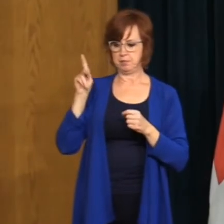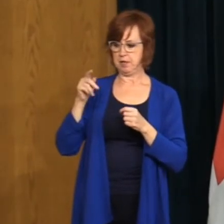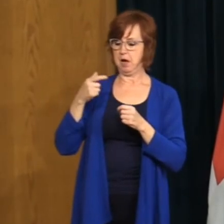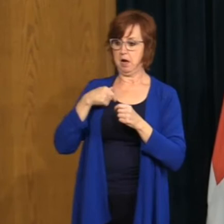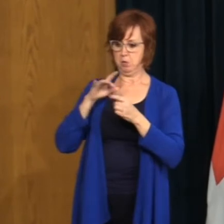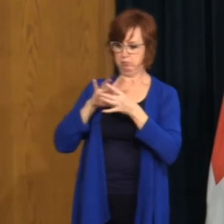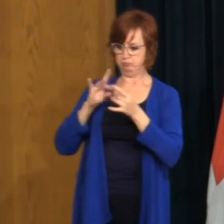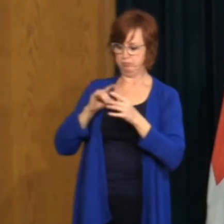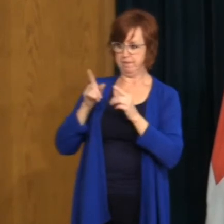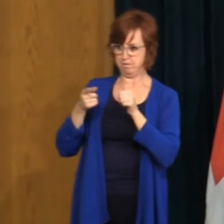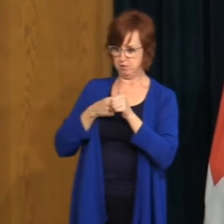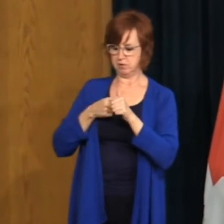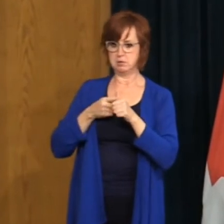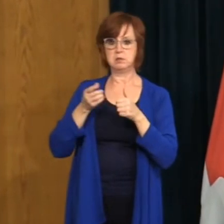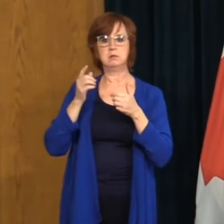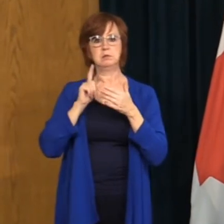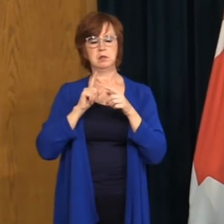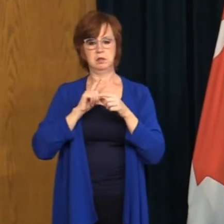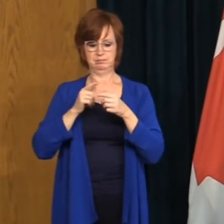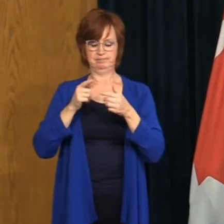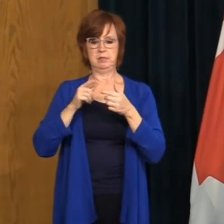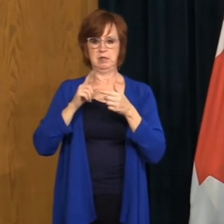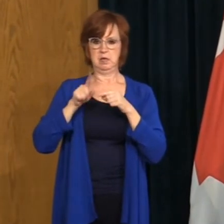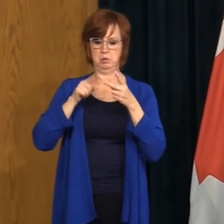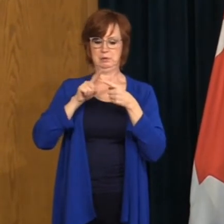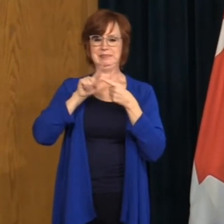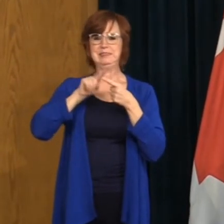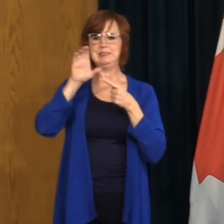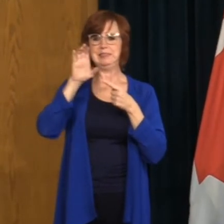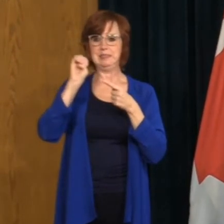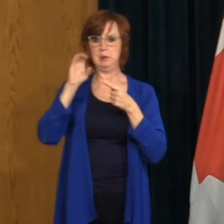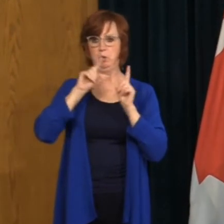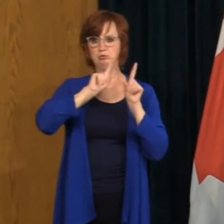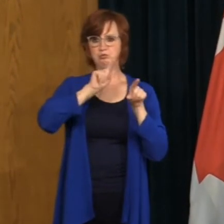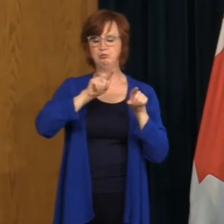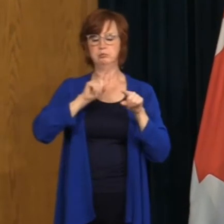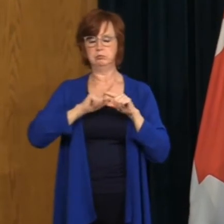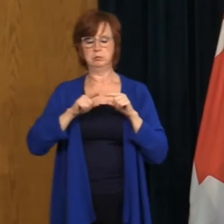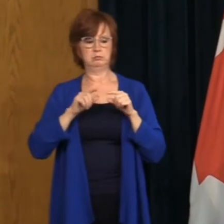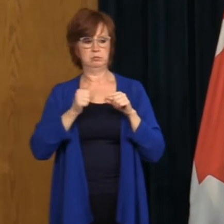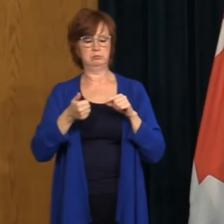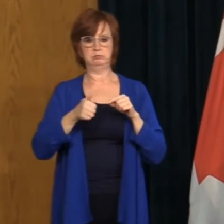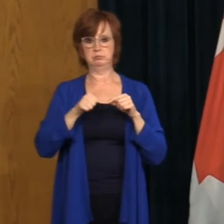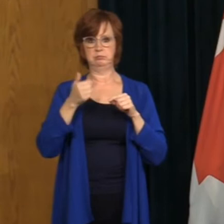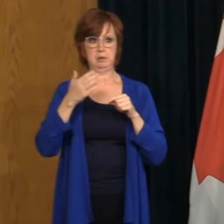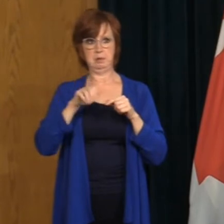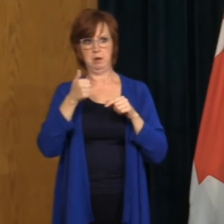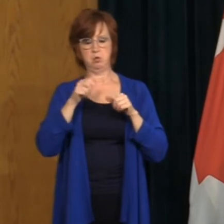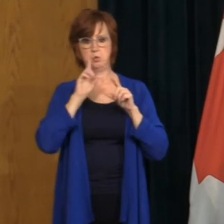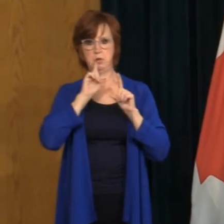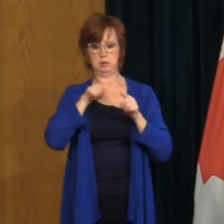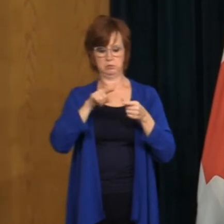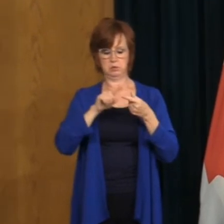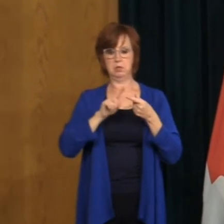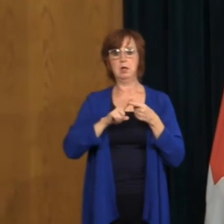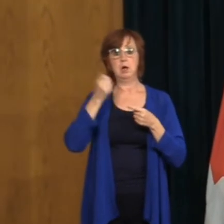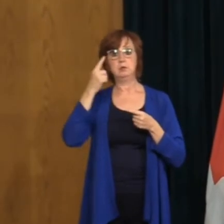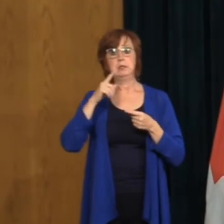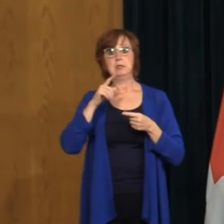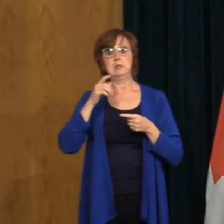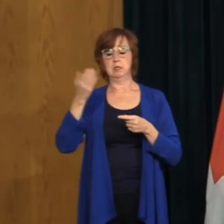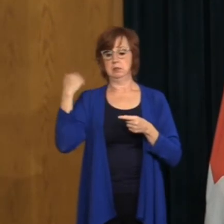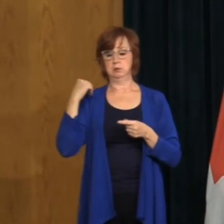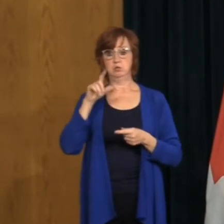opposition here today. CEO report, where we've had CEOs in the previous number of health regions that we had, would go out, and starting